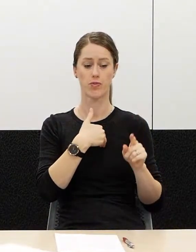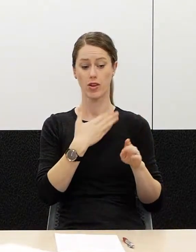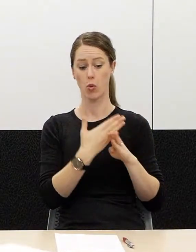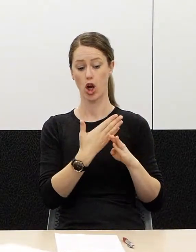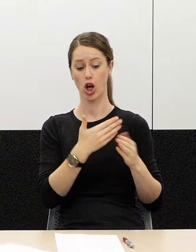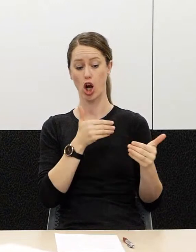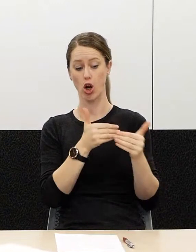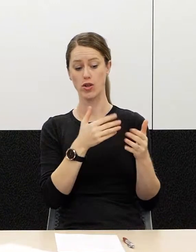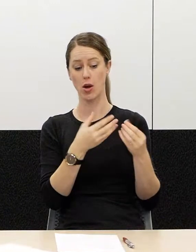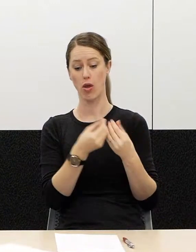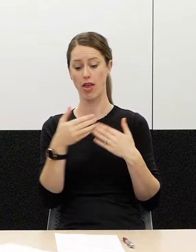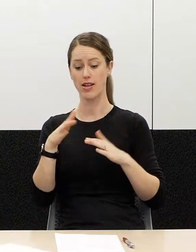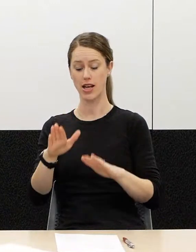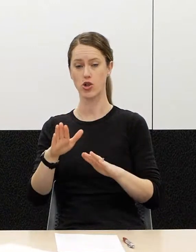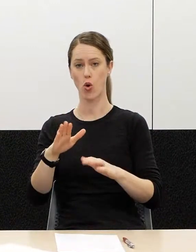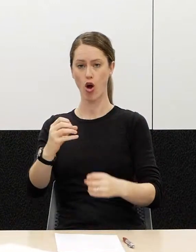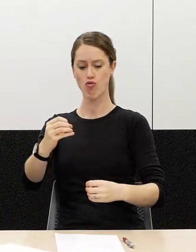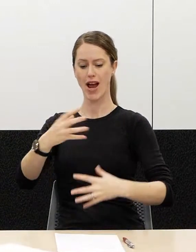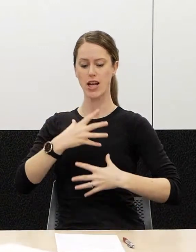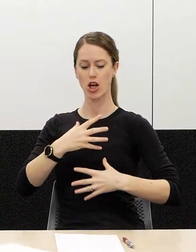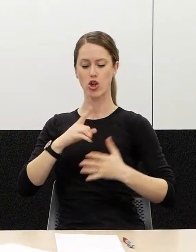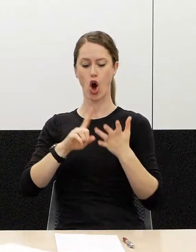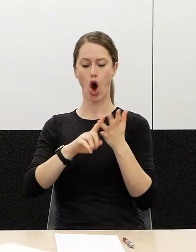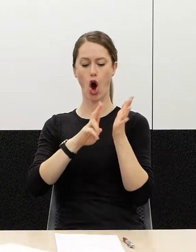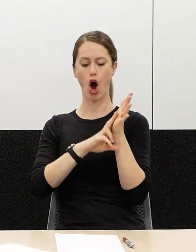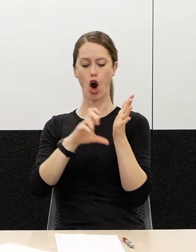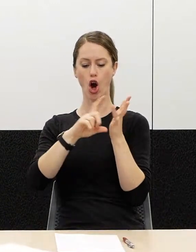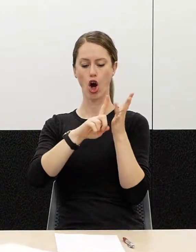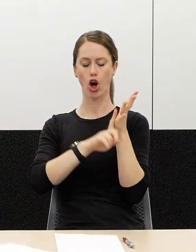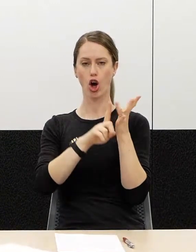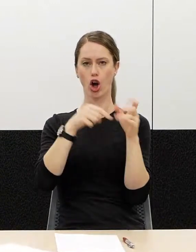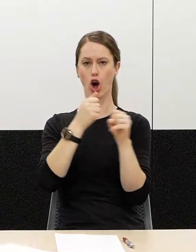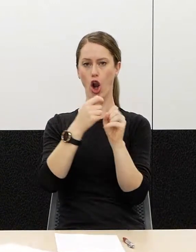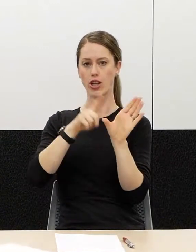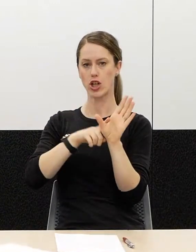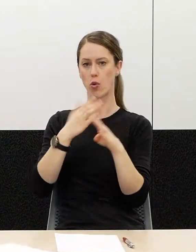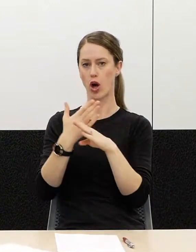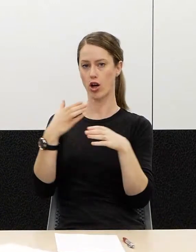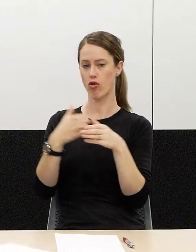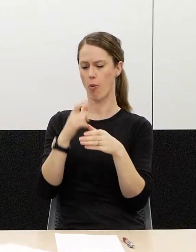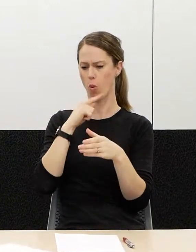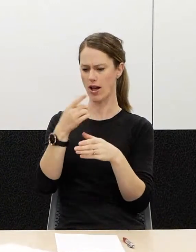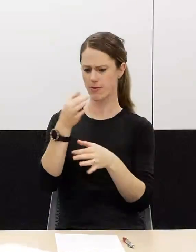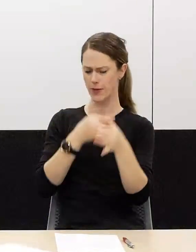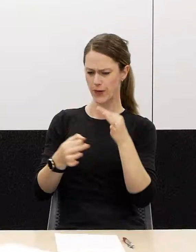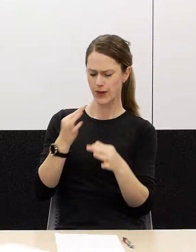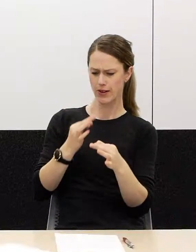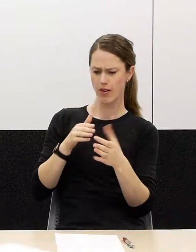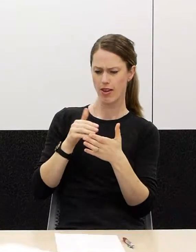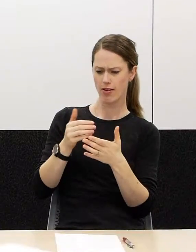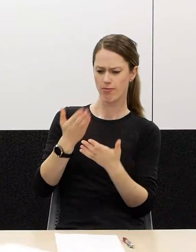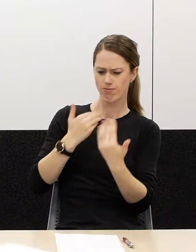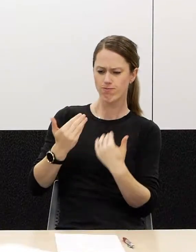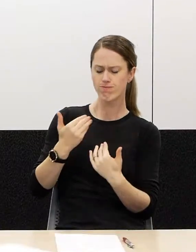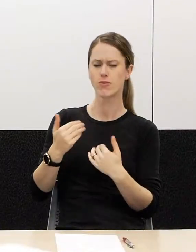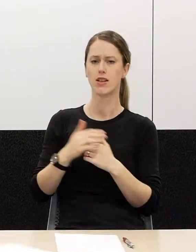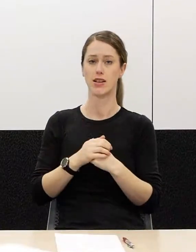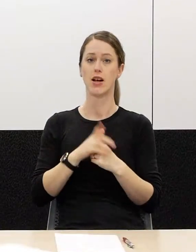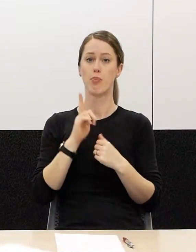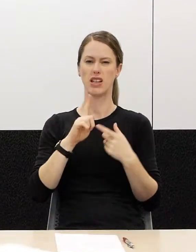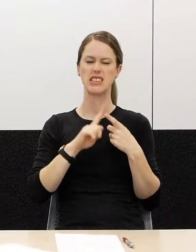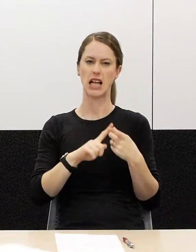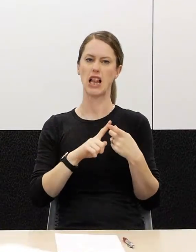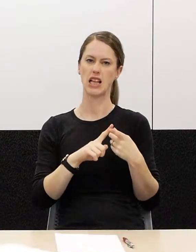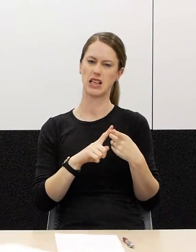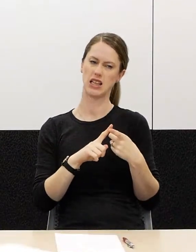really closely with our National Radiation Oncology Working Group, so we're going to get their input into that as well. But I think we're still